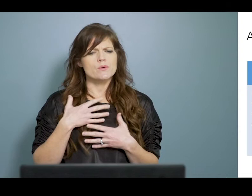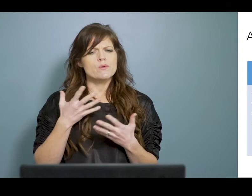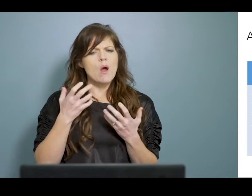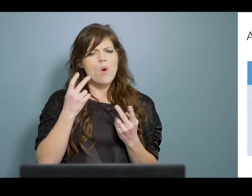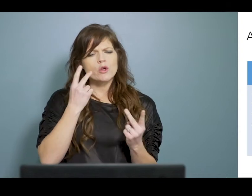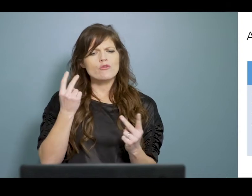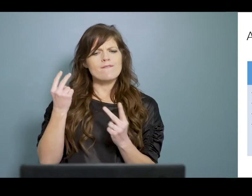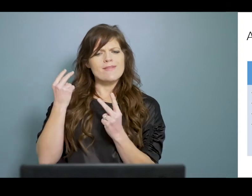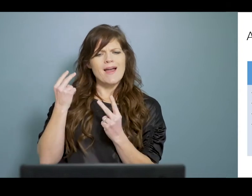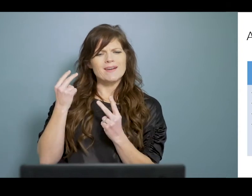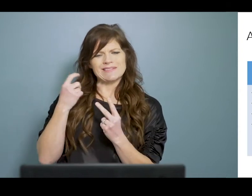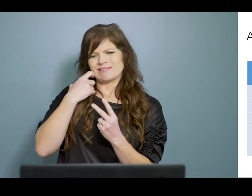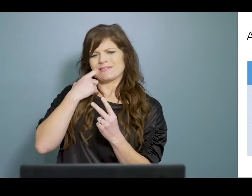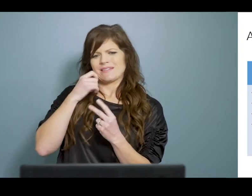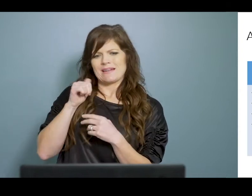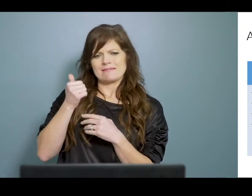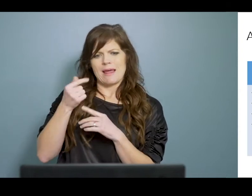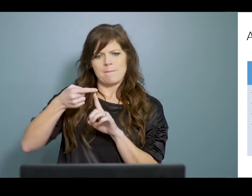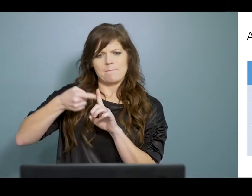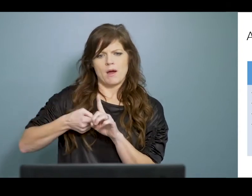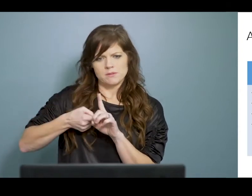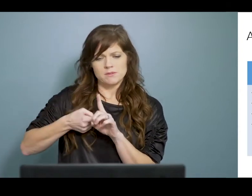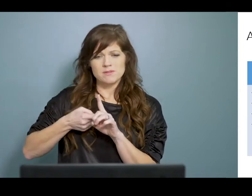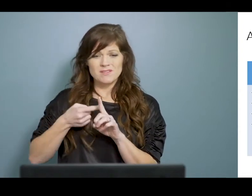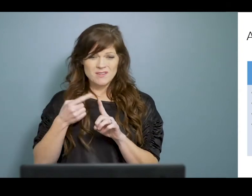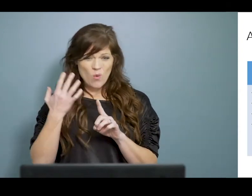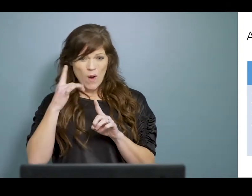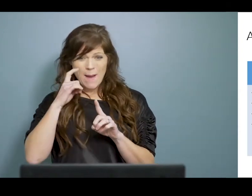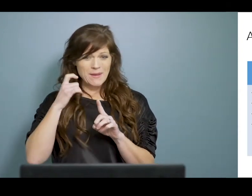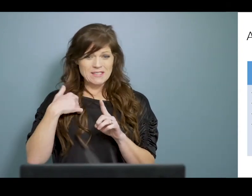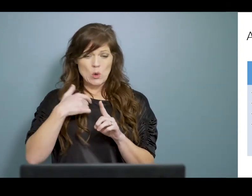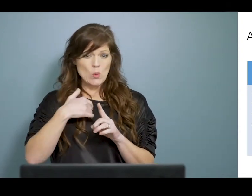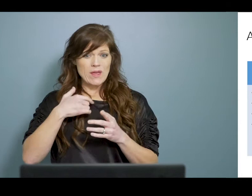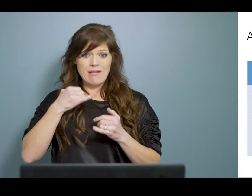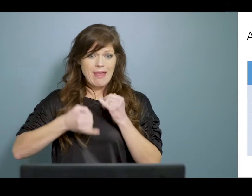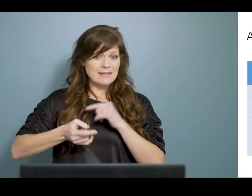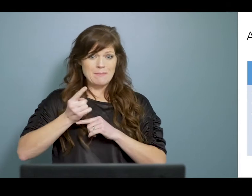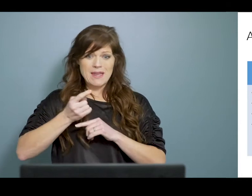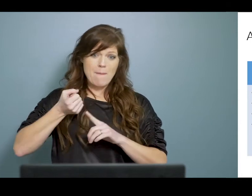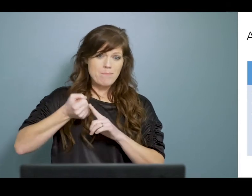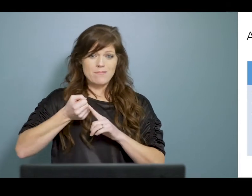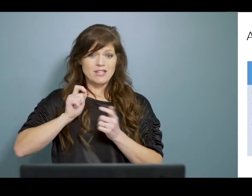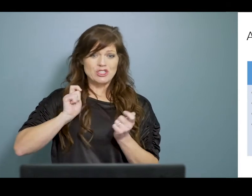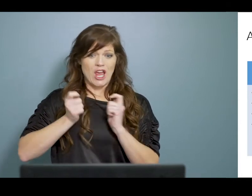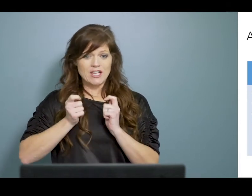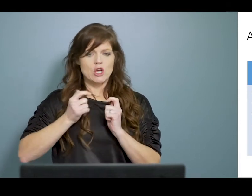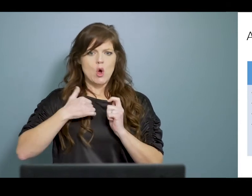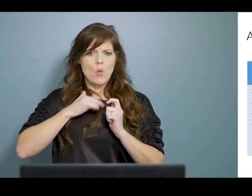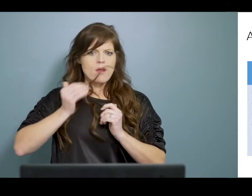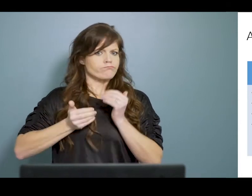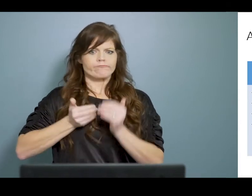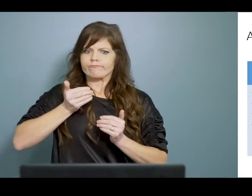have just been in survival mode that we don't always get the opportunity to